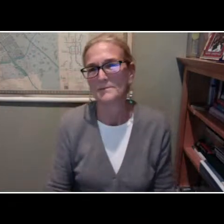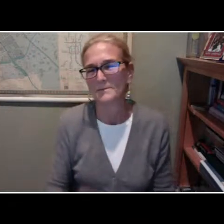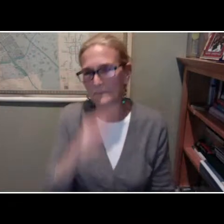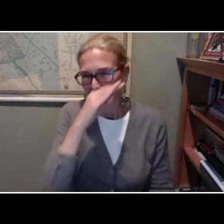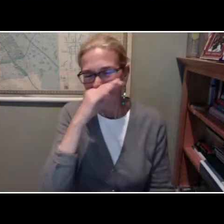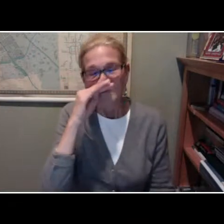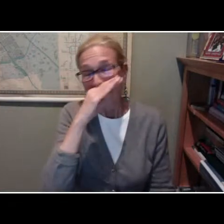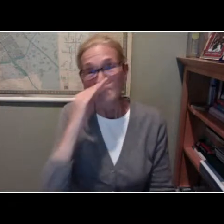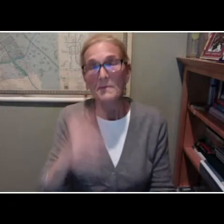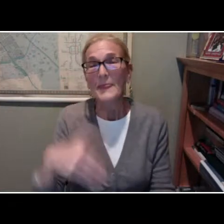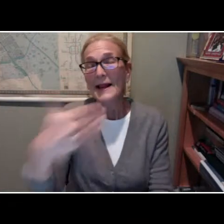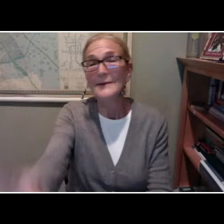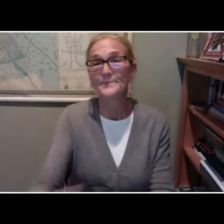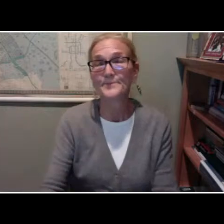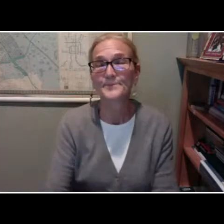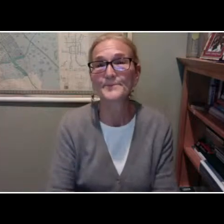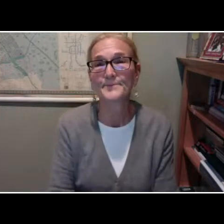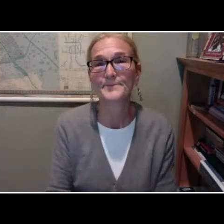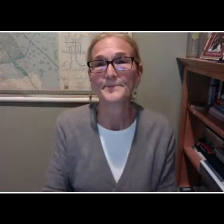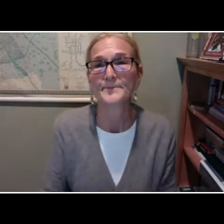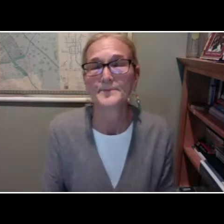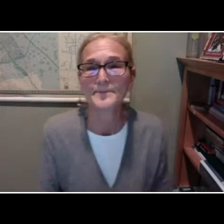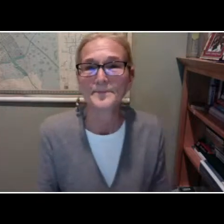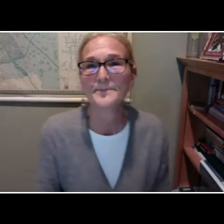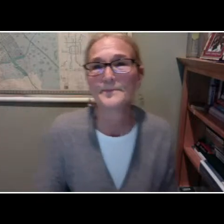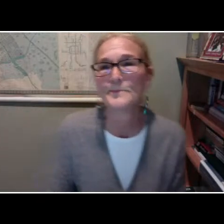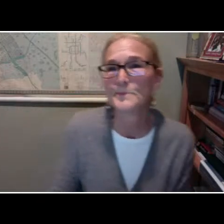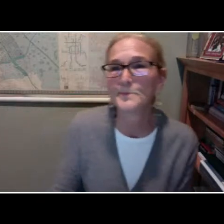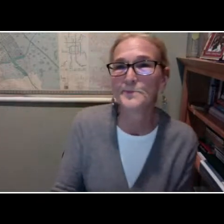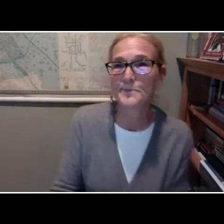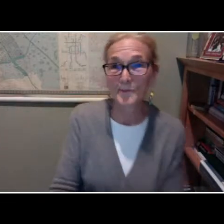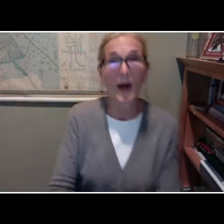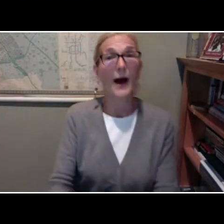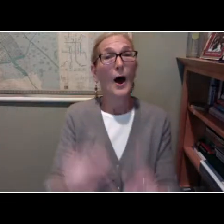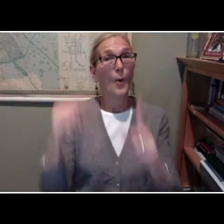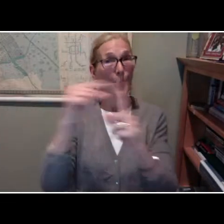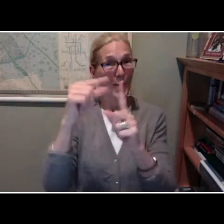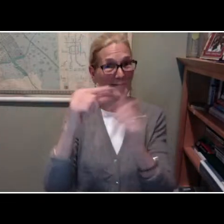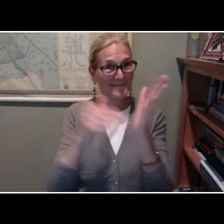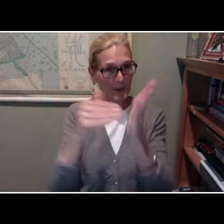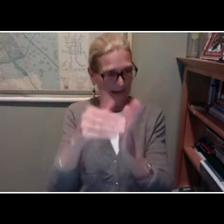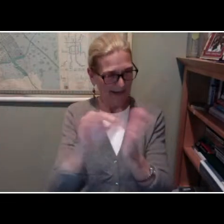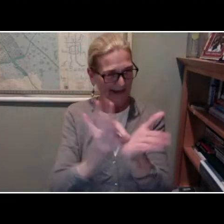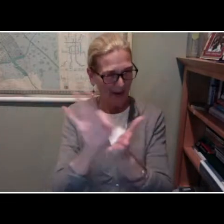deaf leaders developed this rhetoric.